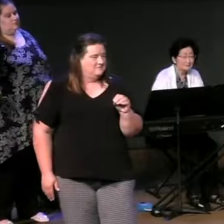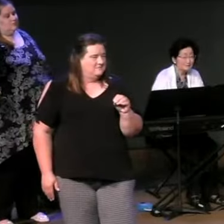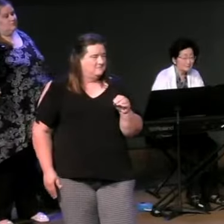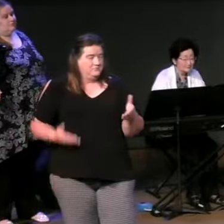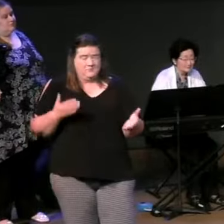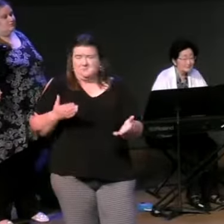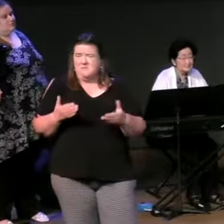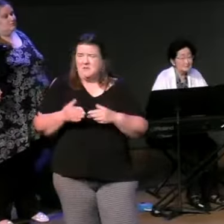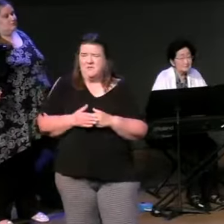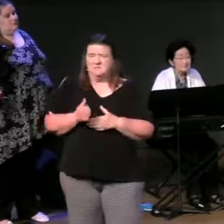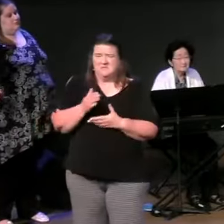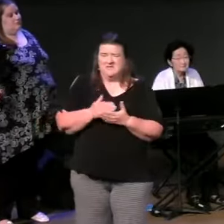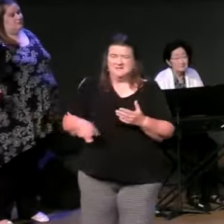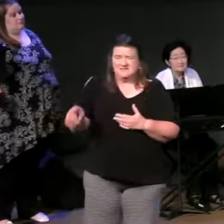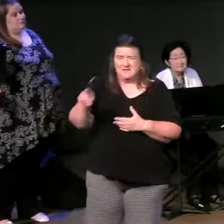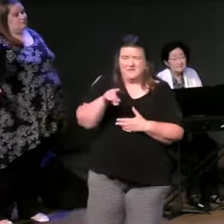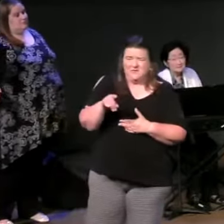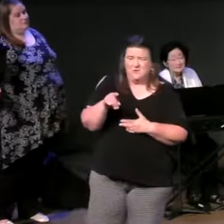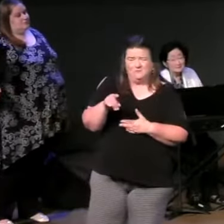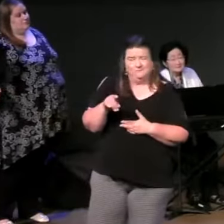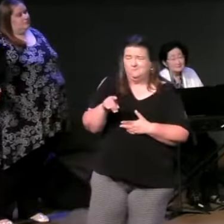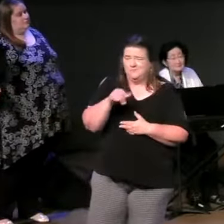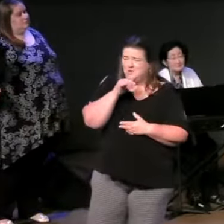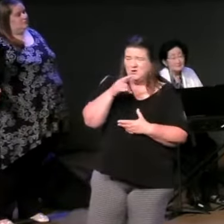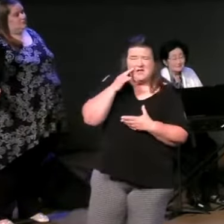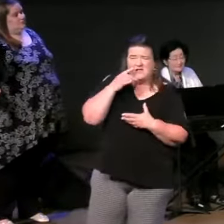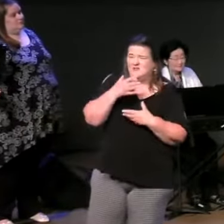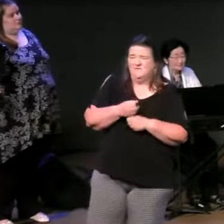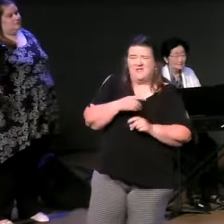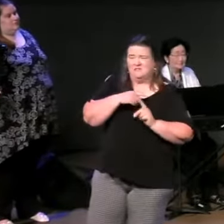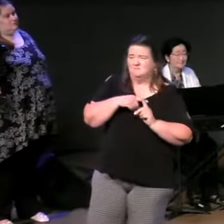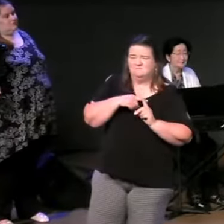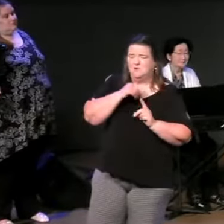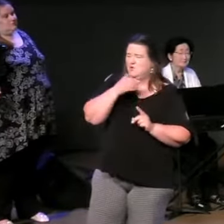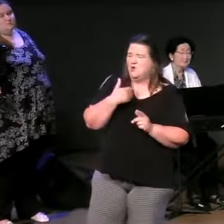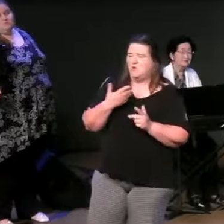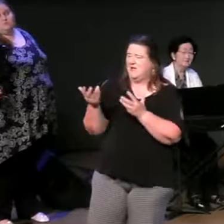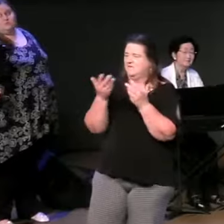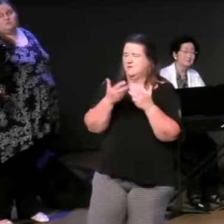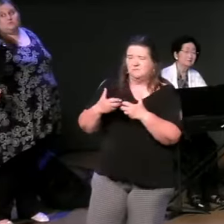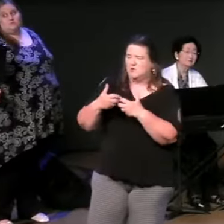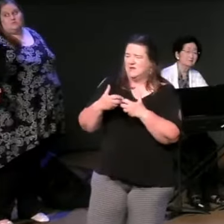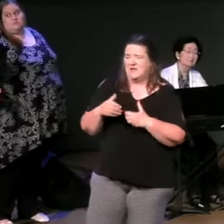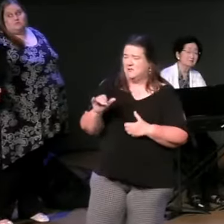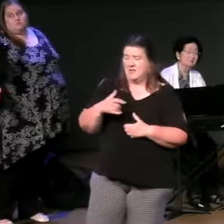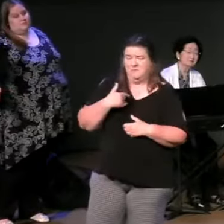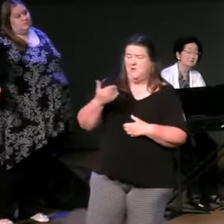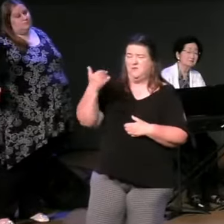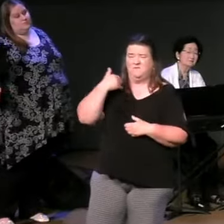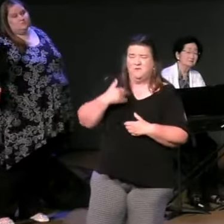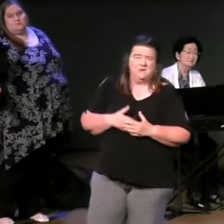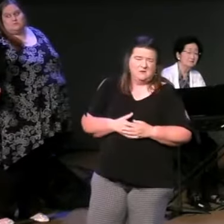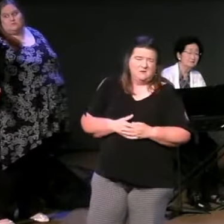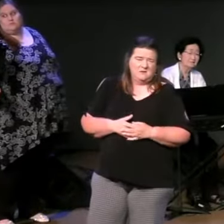maybe there's some of you that haven't been walking in faith. Maybe you don't have it all together, like I've said.